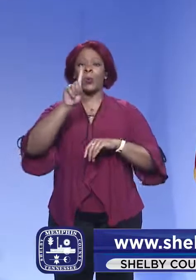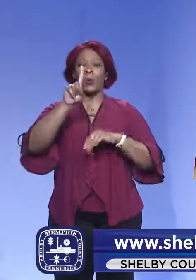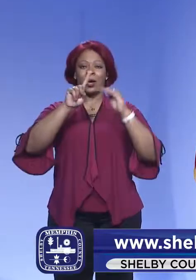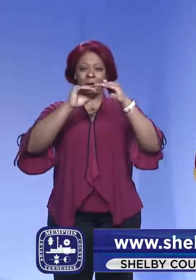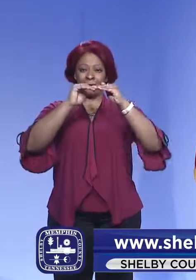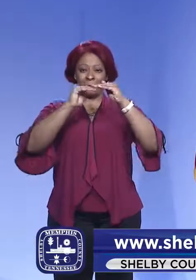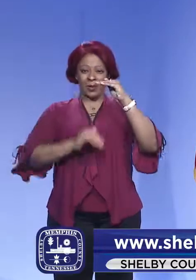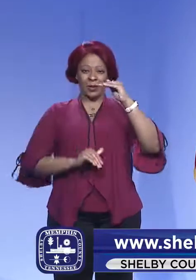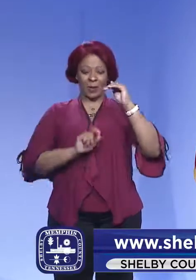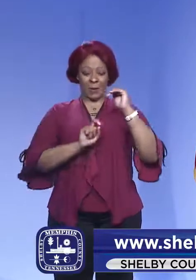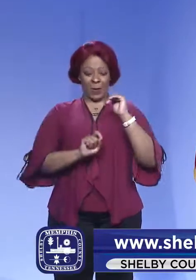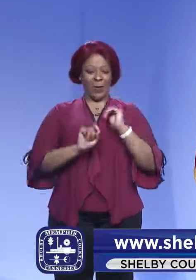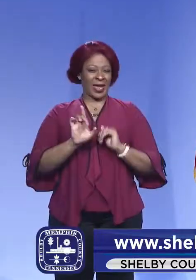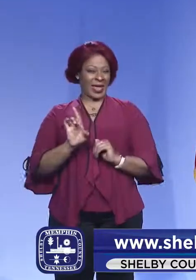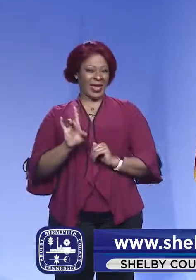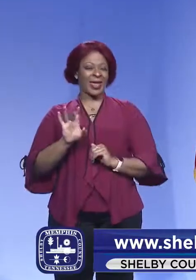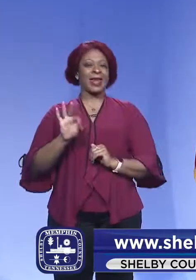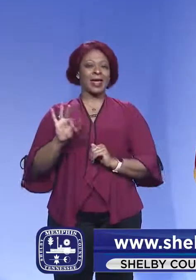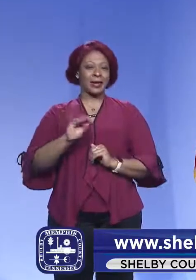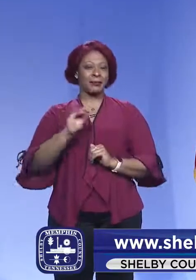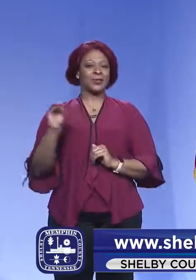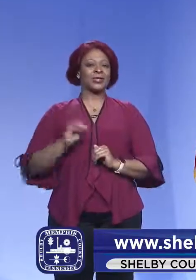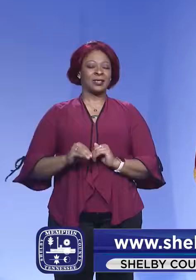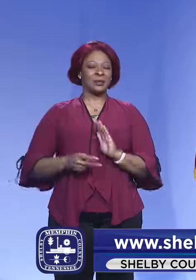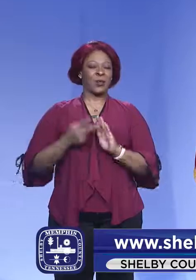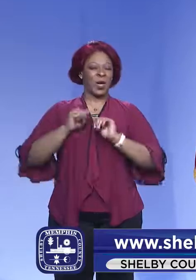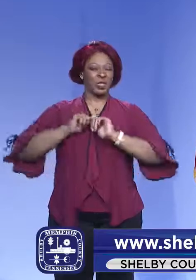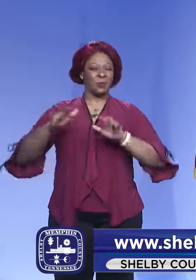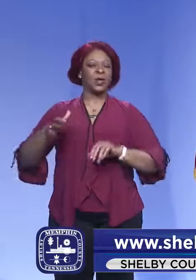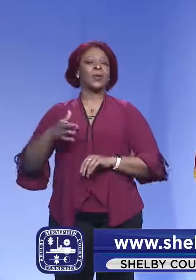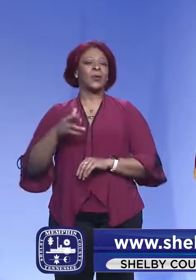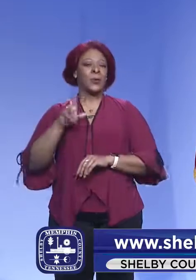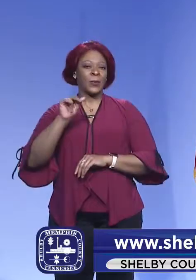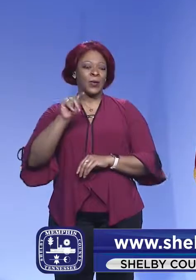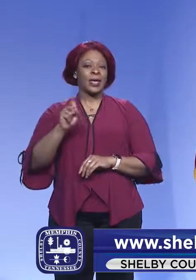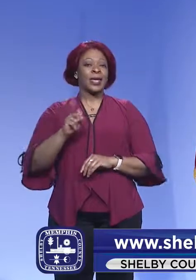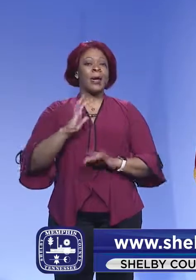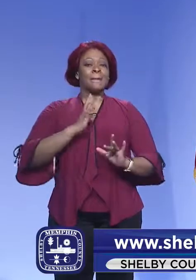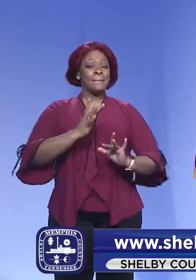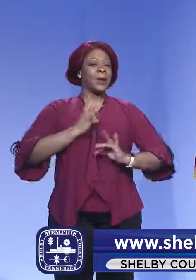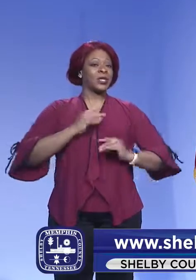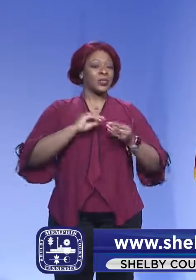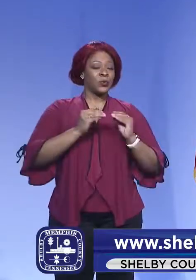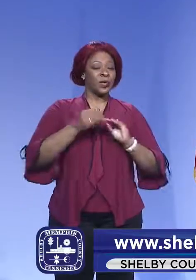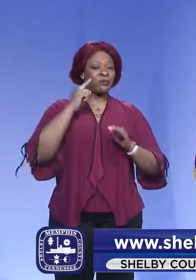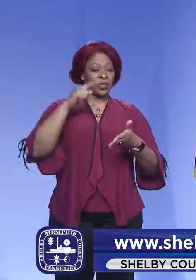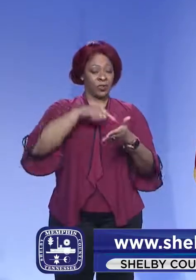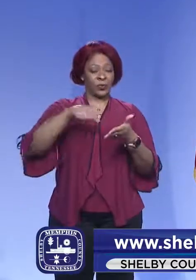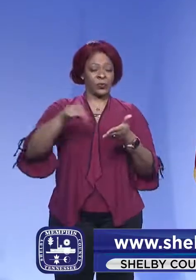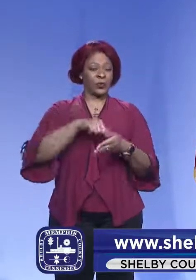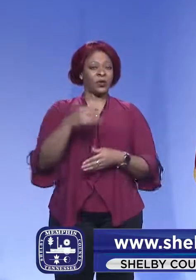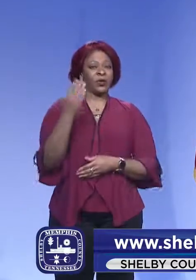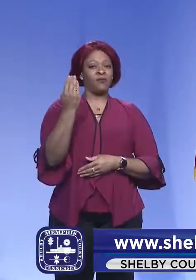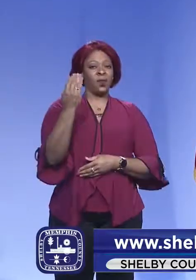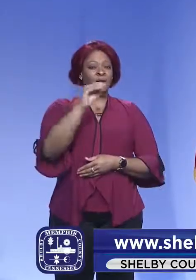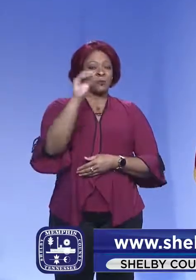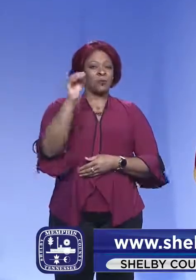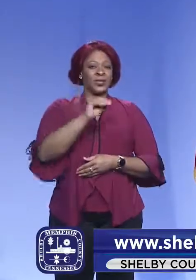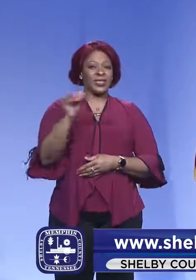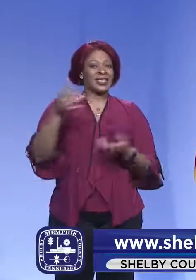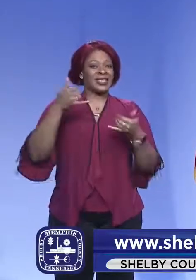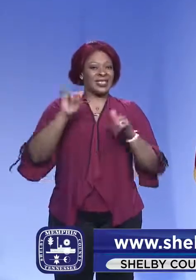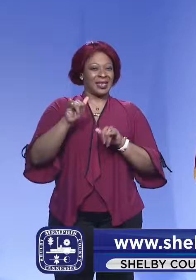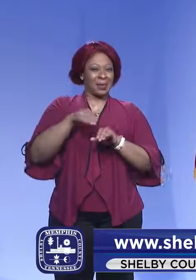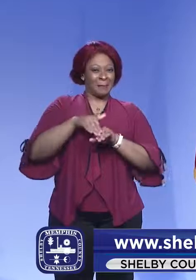1. It's at 0.89%. And our positivity rate for the week was at 14%, which is still